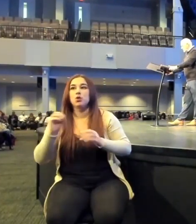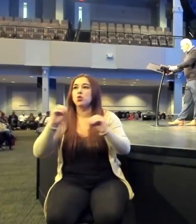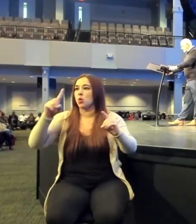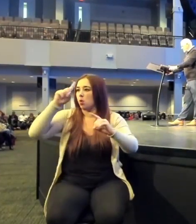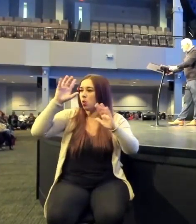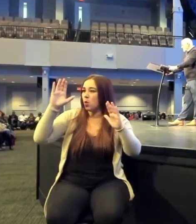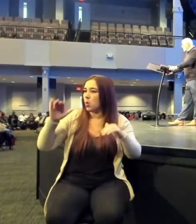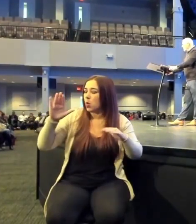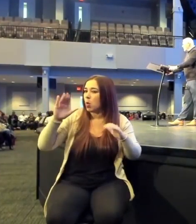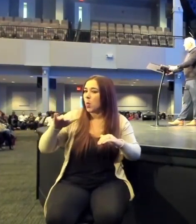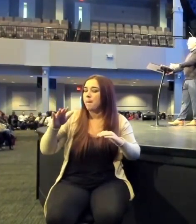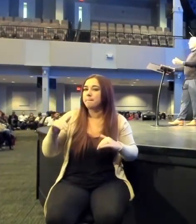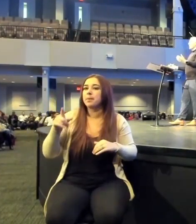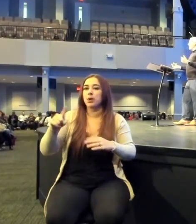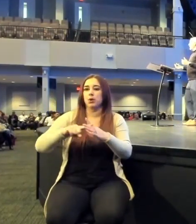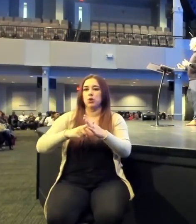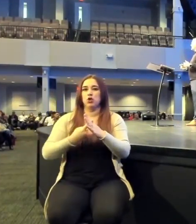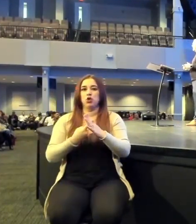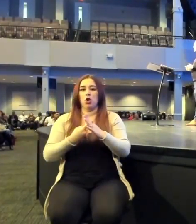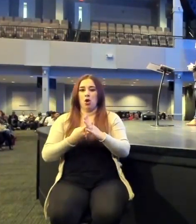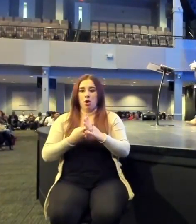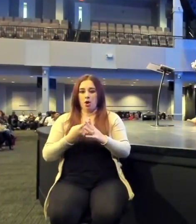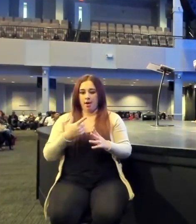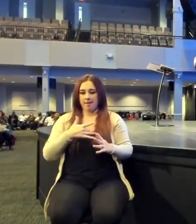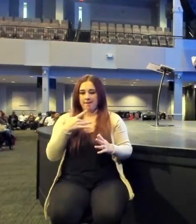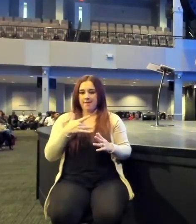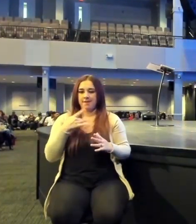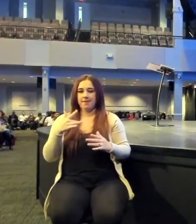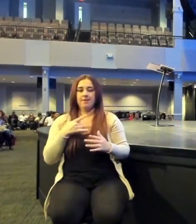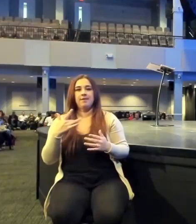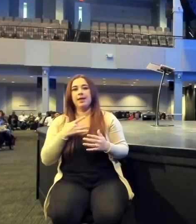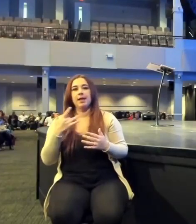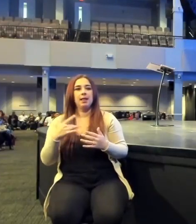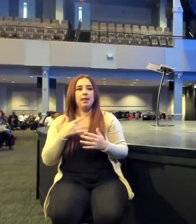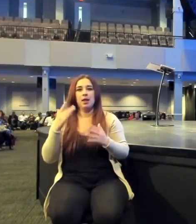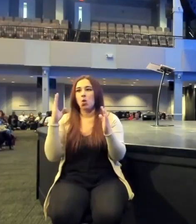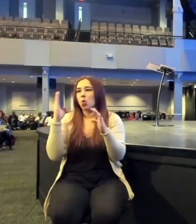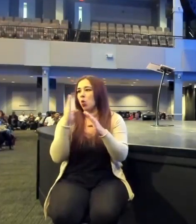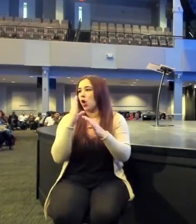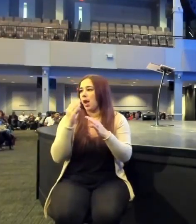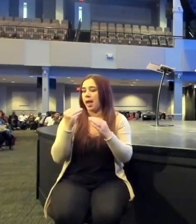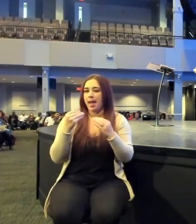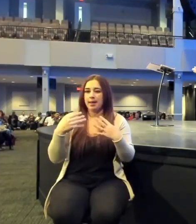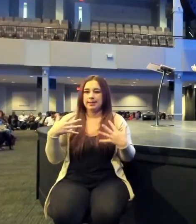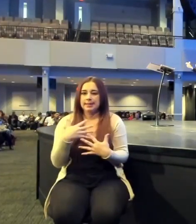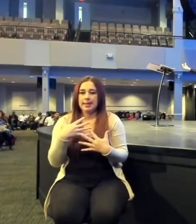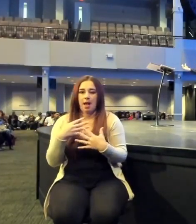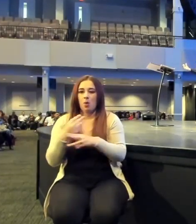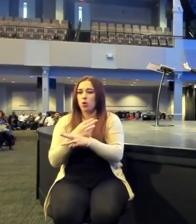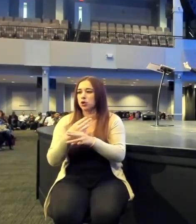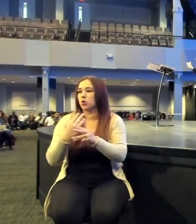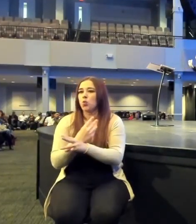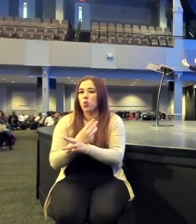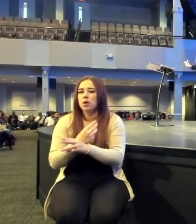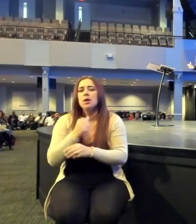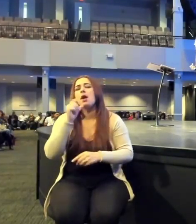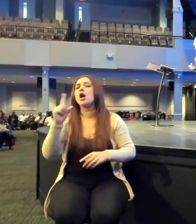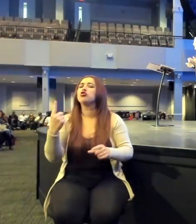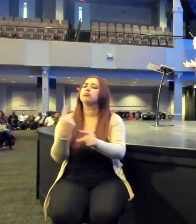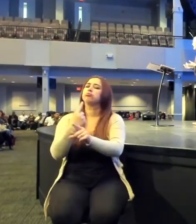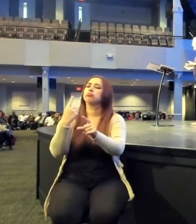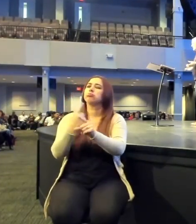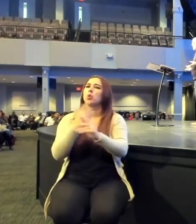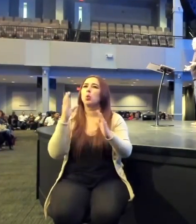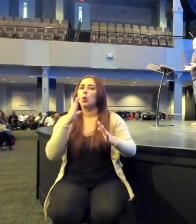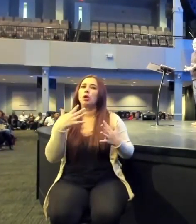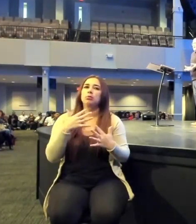life. You begin to experience what I would call debilitating worry and anxiety. Not just regular kind of worry